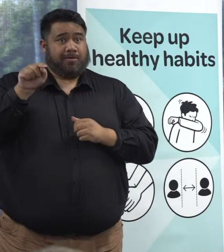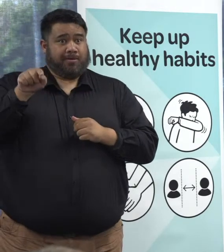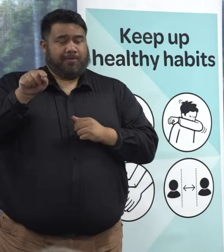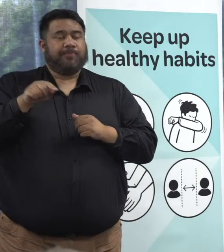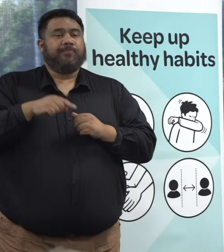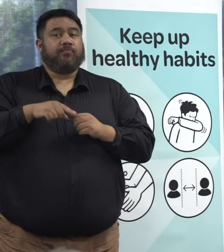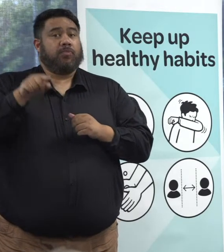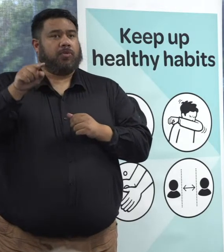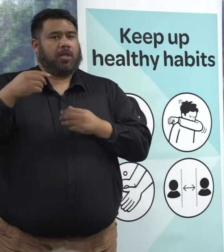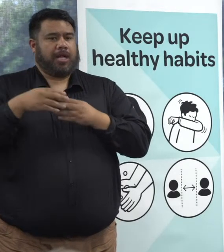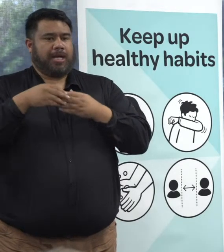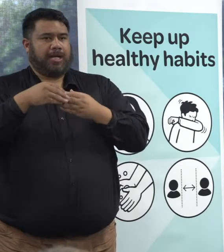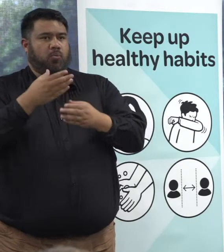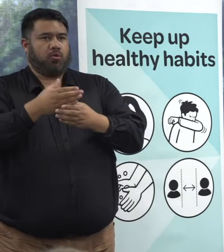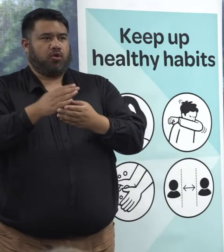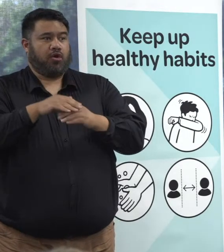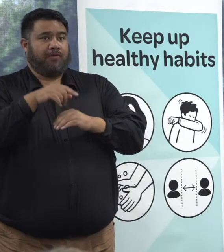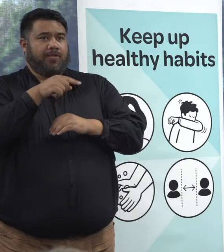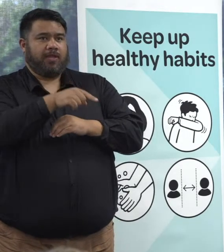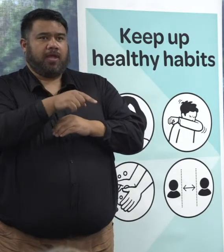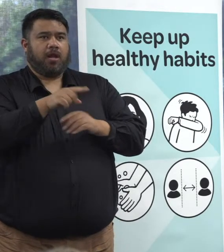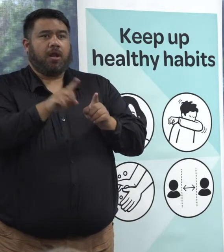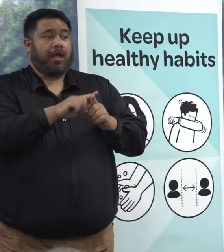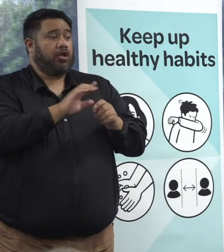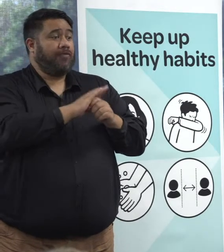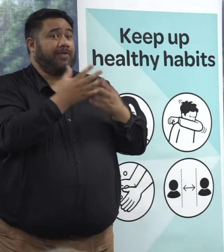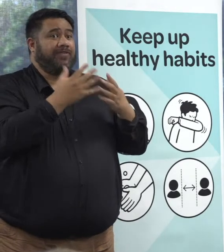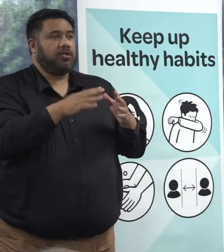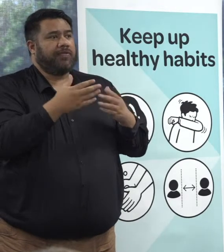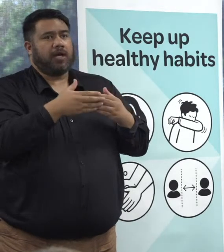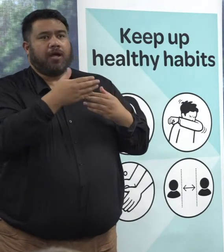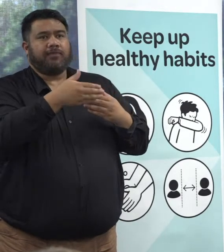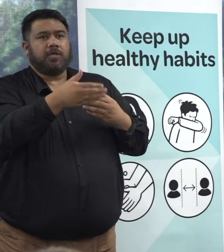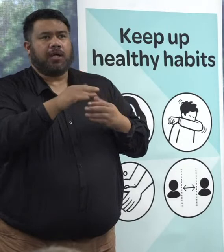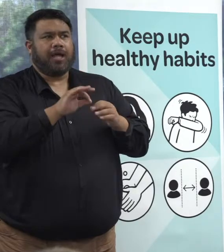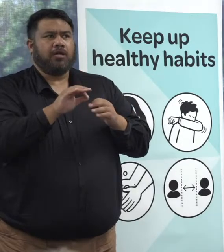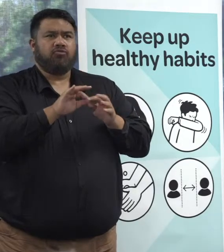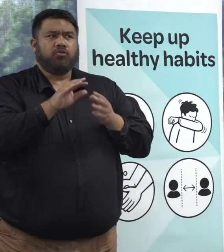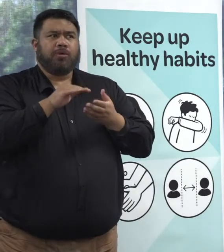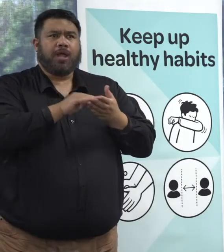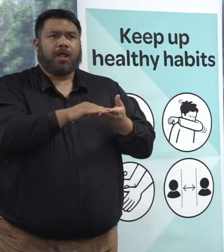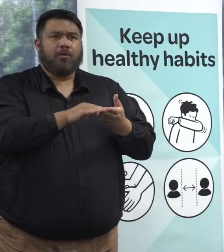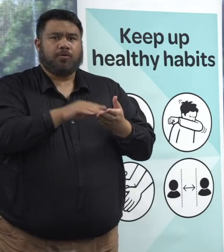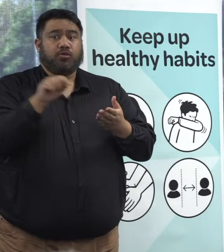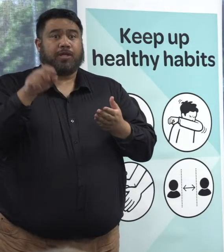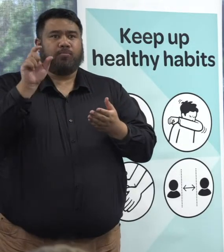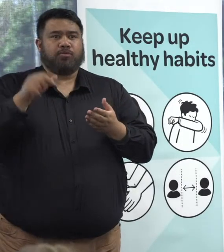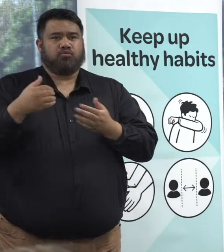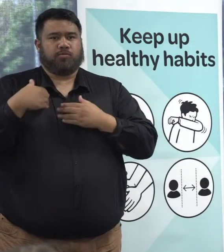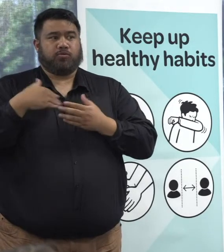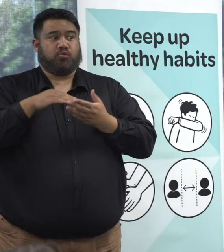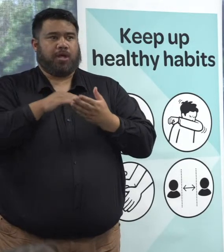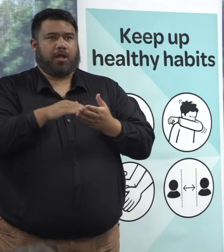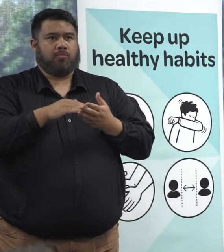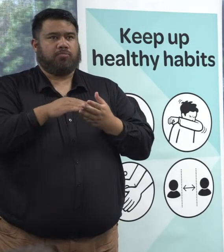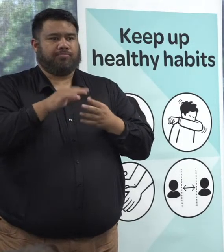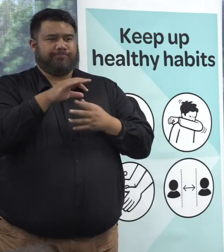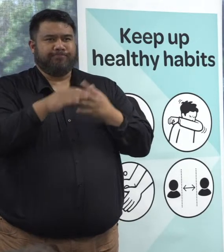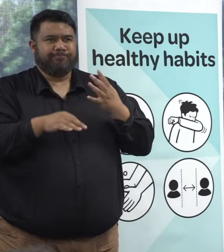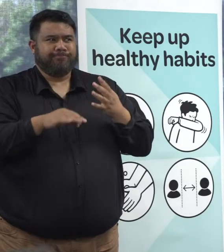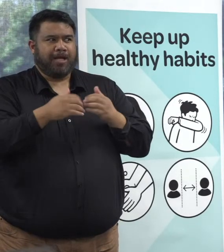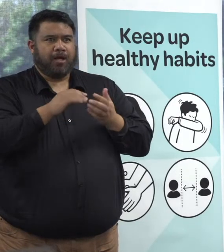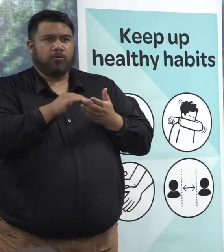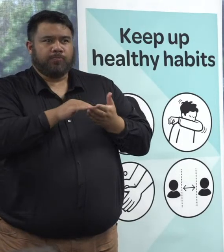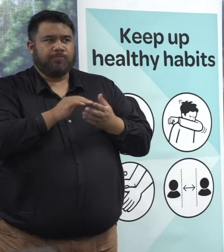lot of the support and follow-up for people will be in the rehabilitation area. It's not about specific treatments per se. So